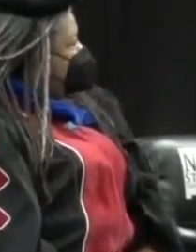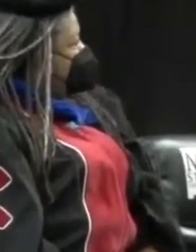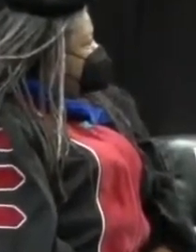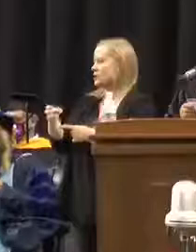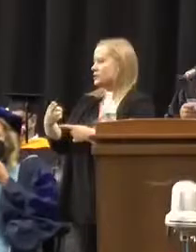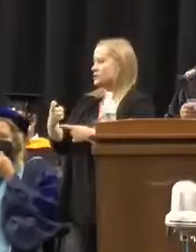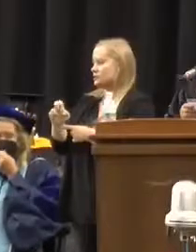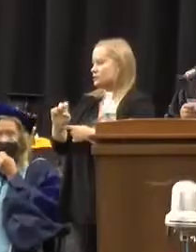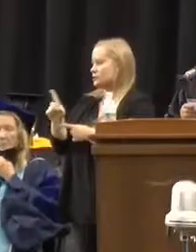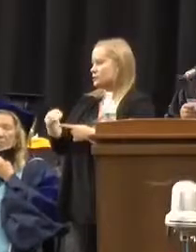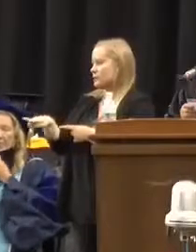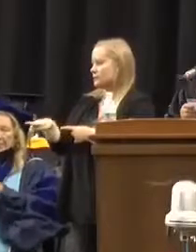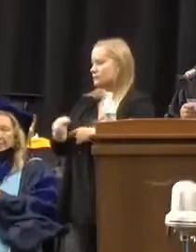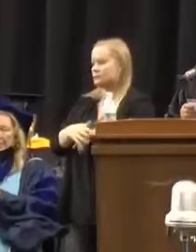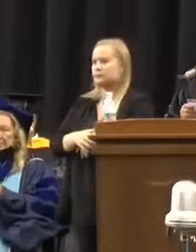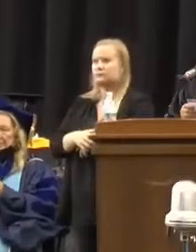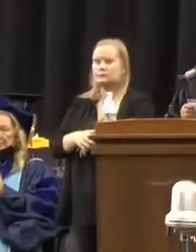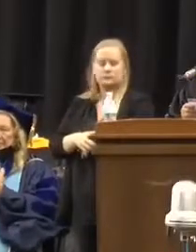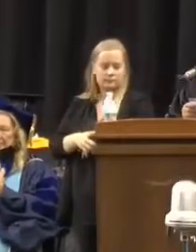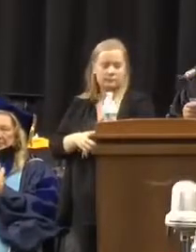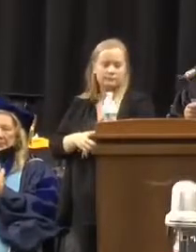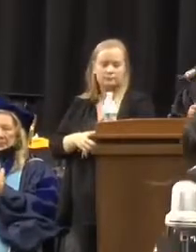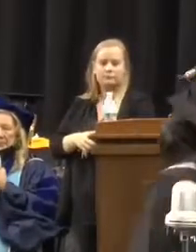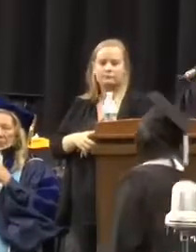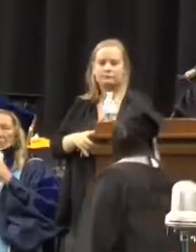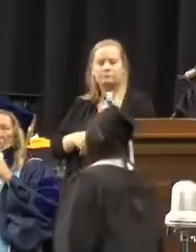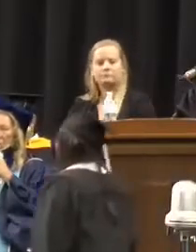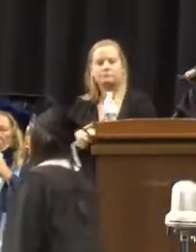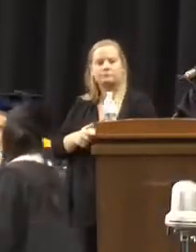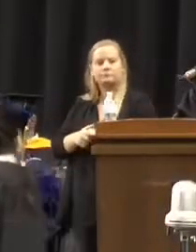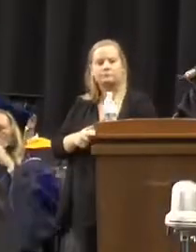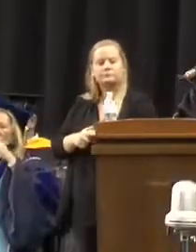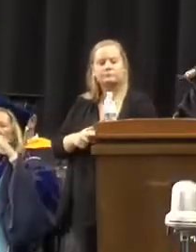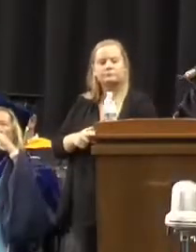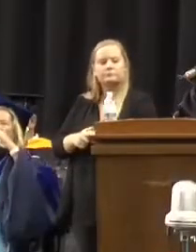right? Mia Mariposa Sanchez.